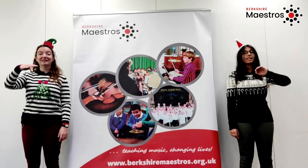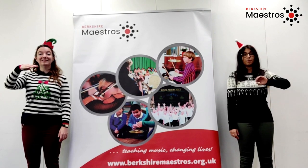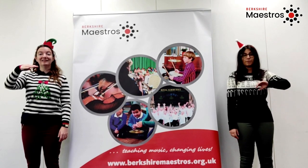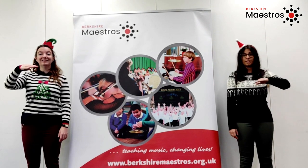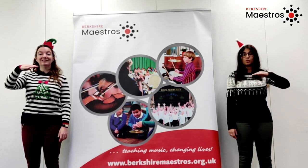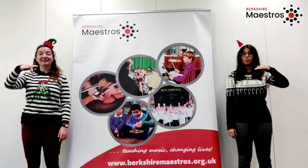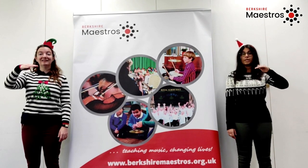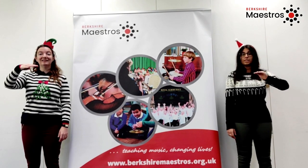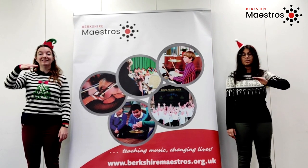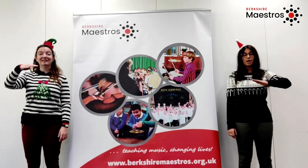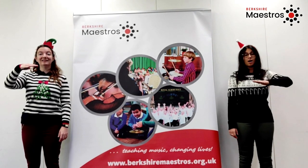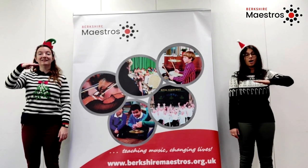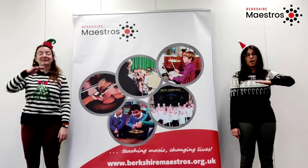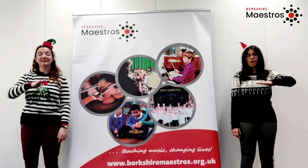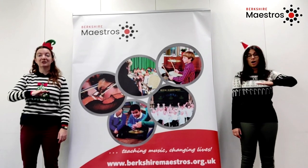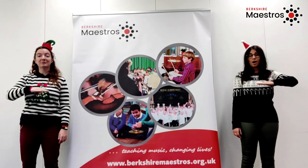bleak midwinter.